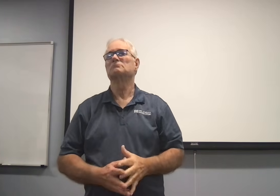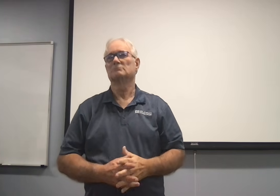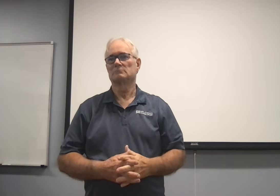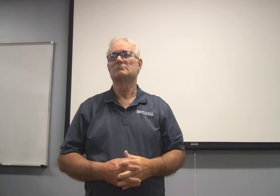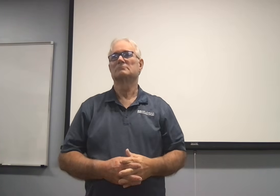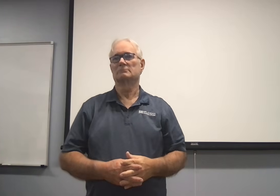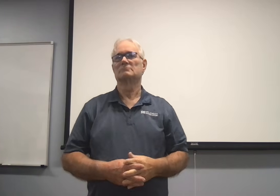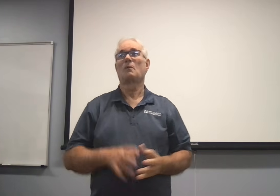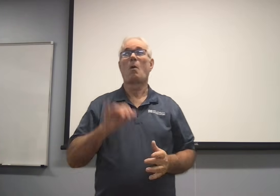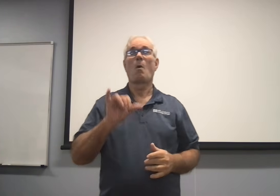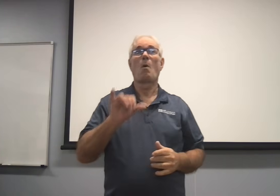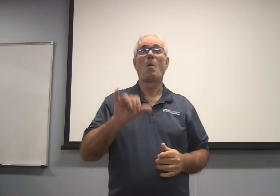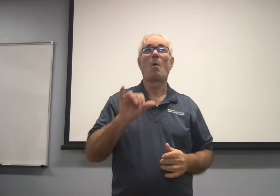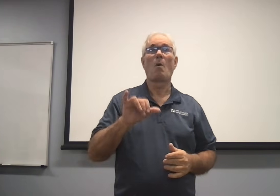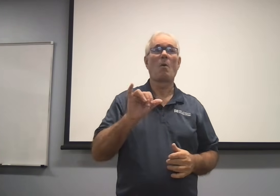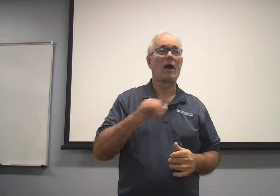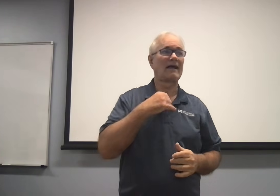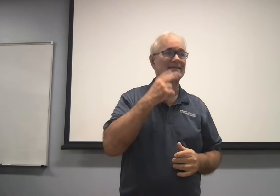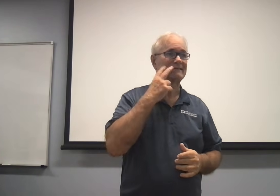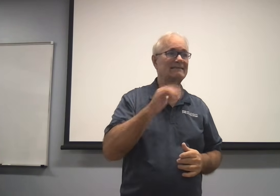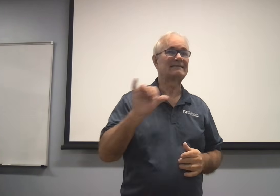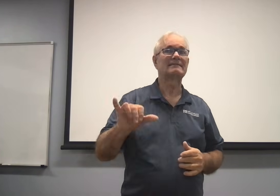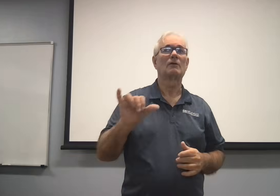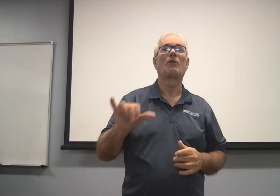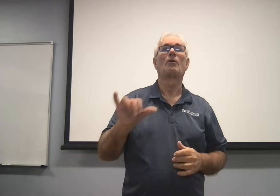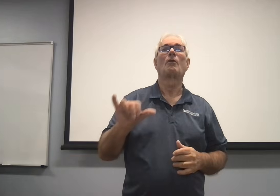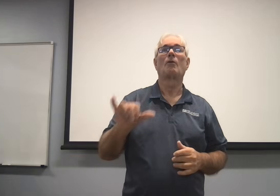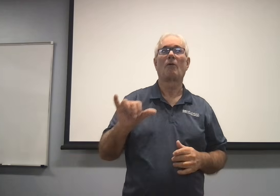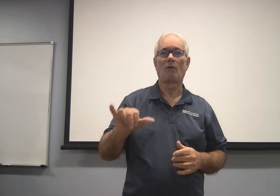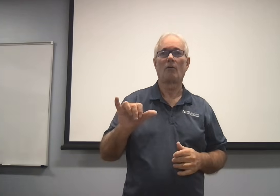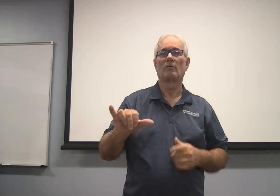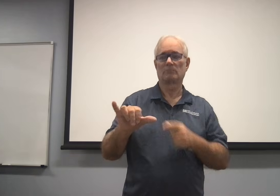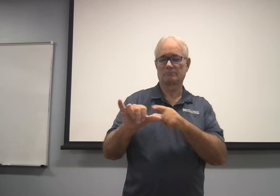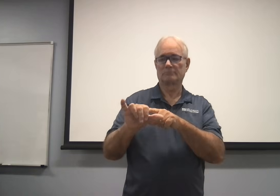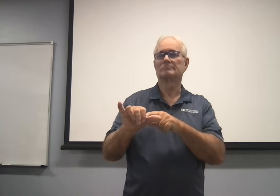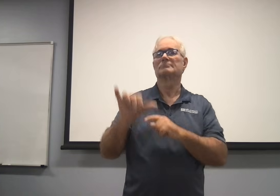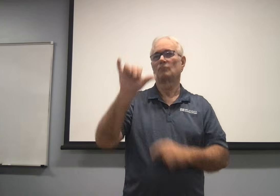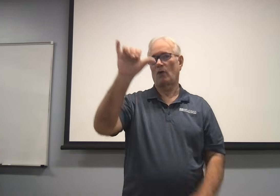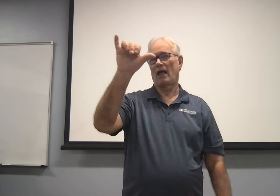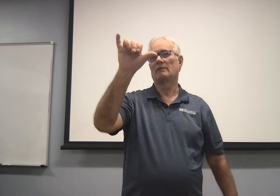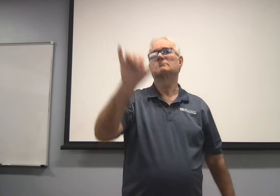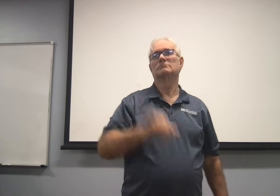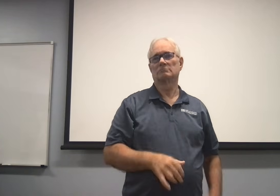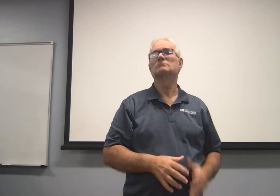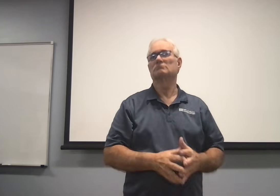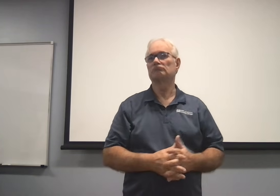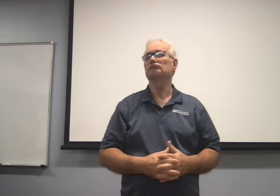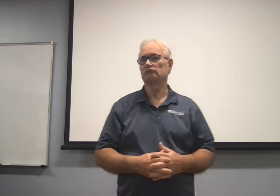Same, yellow, Same. O, OIC. It's the same hand shape. Y.